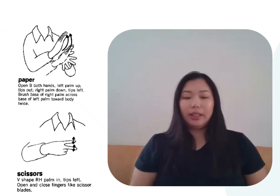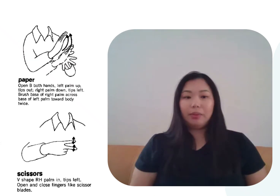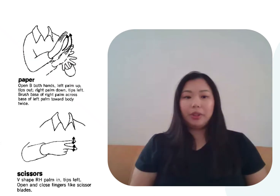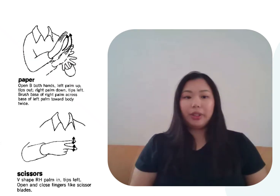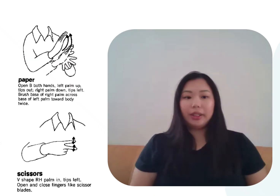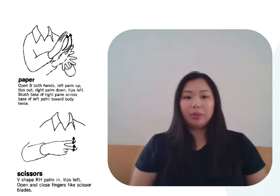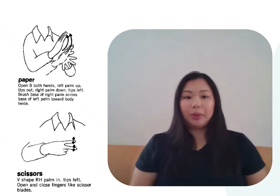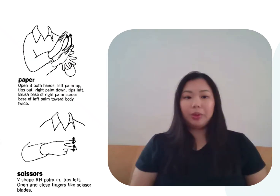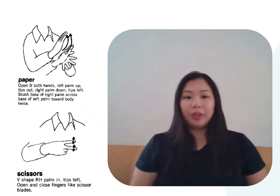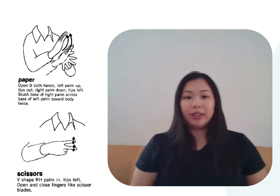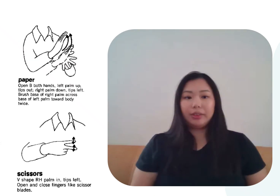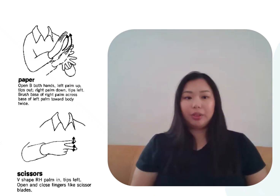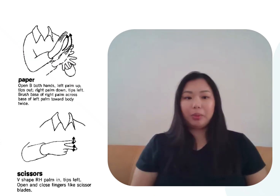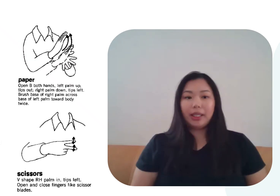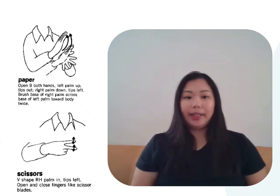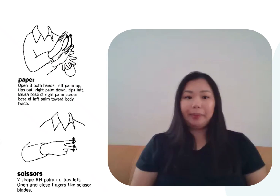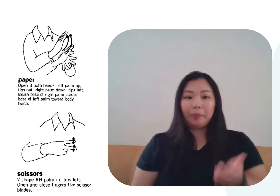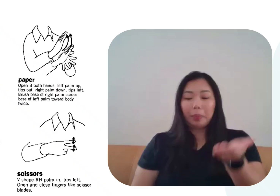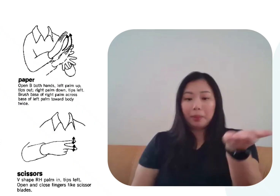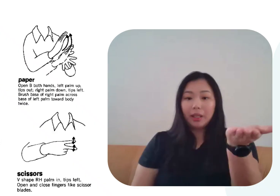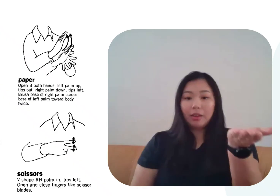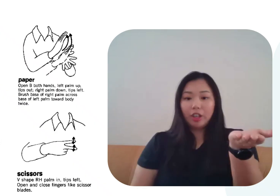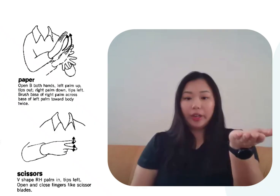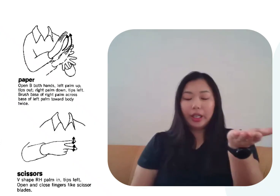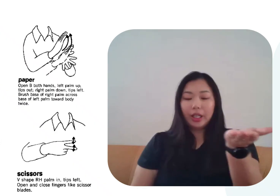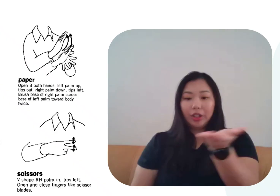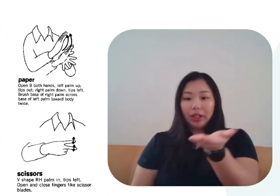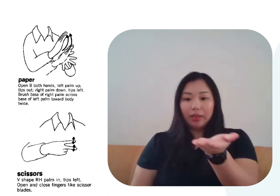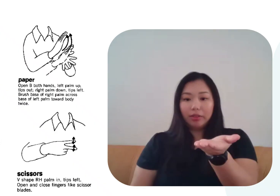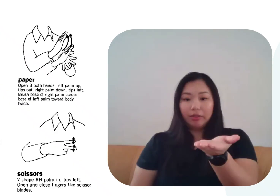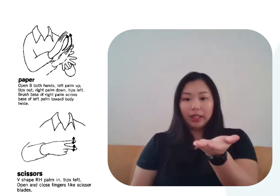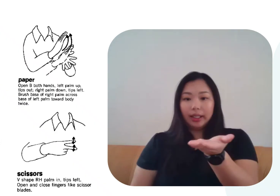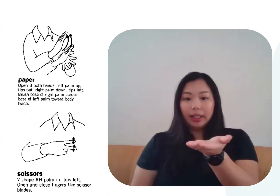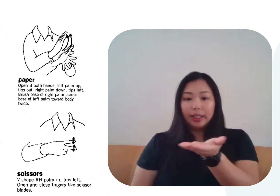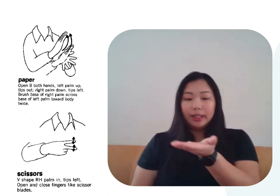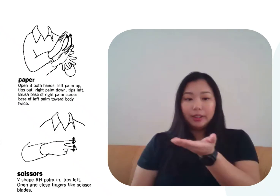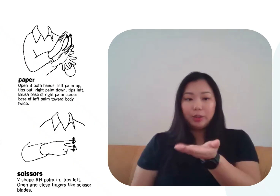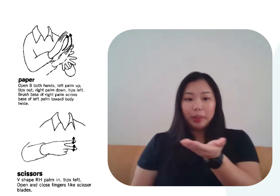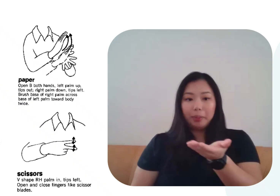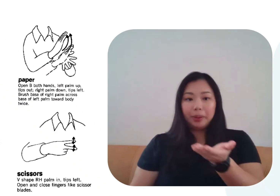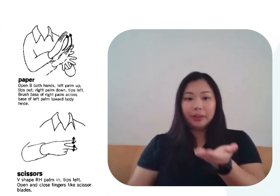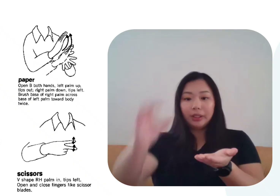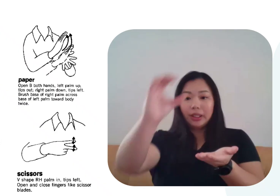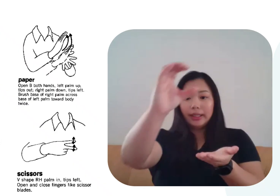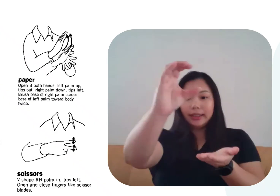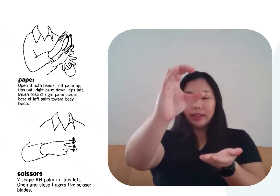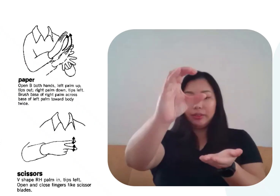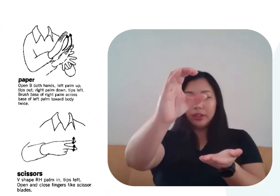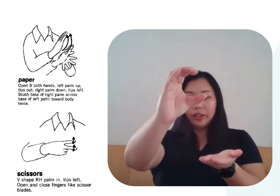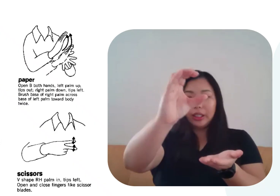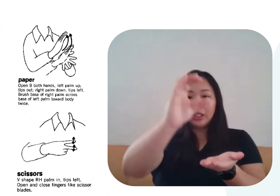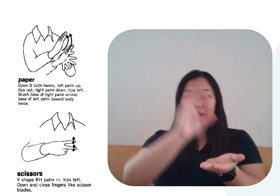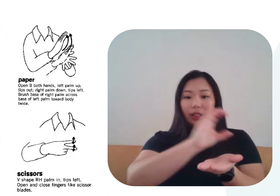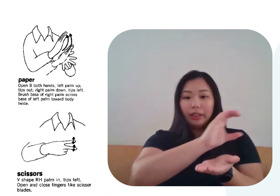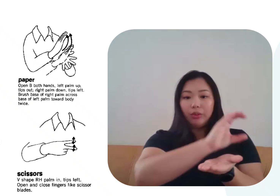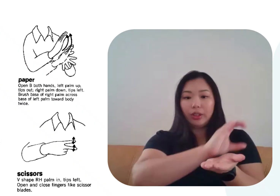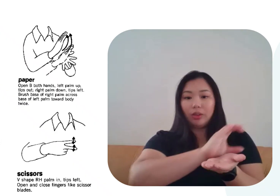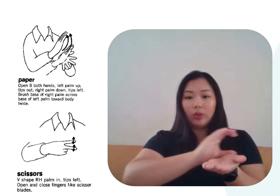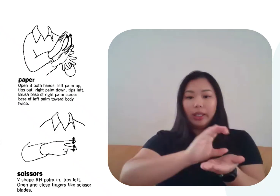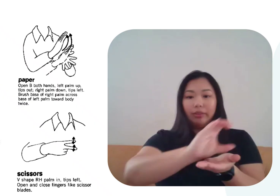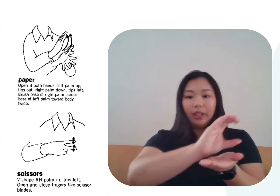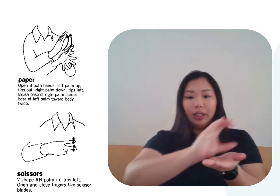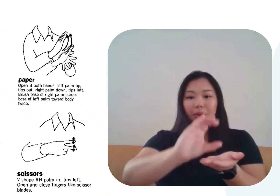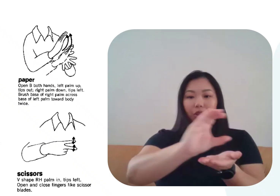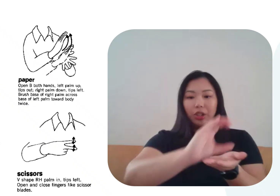Let's keep learning some more words for play. Crayon, you have a flat hand, that's your paper. C for crayon, and with